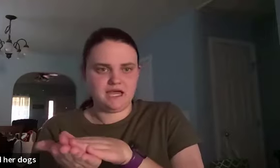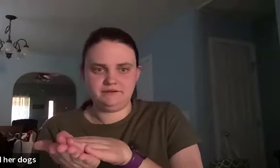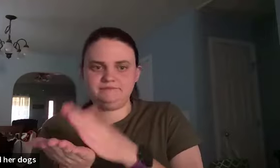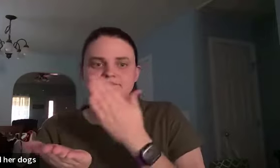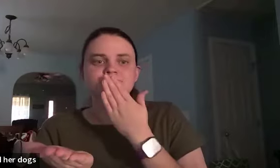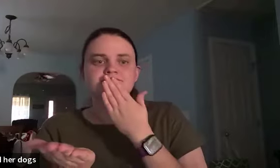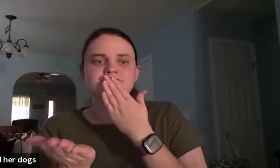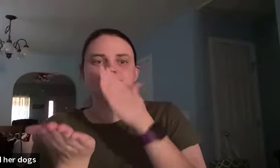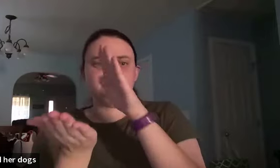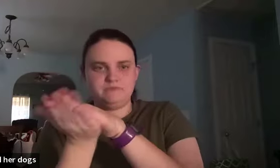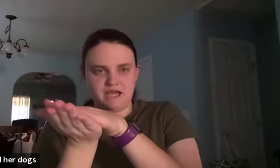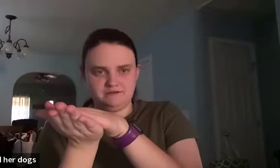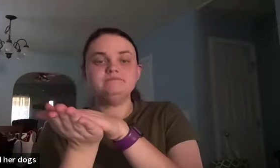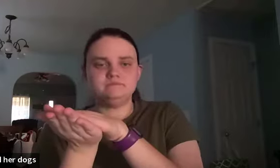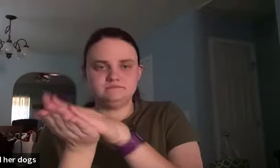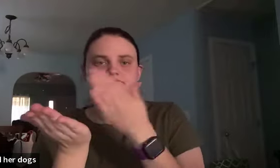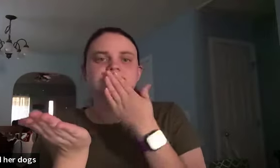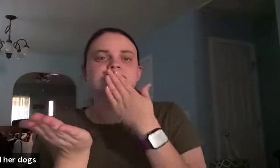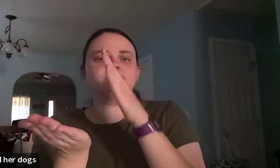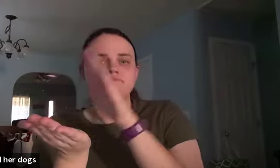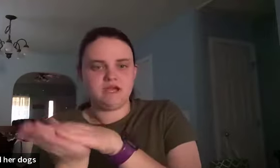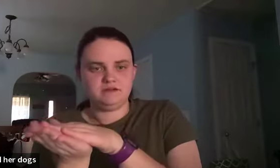bad, bad.